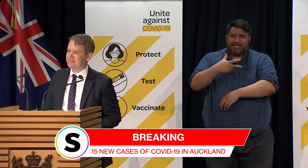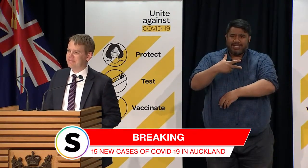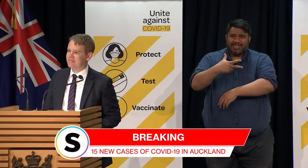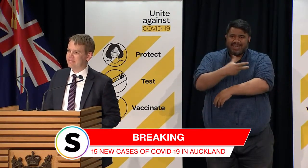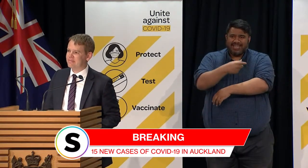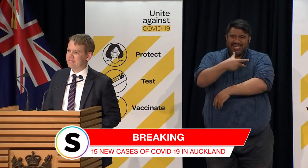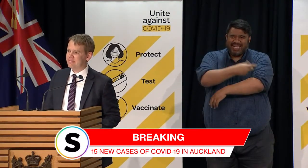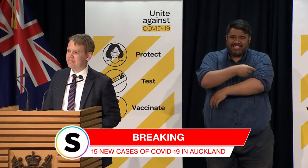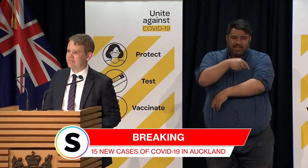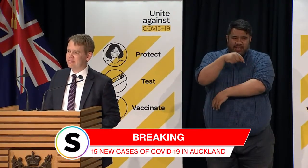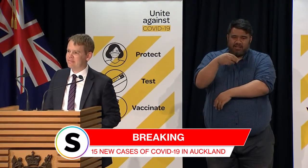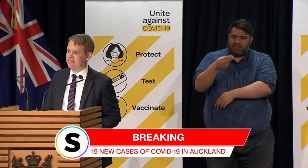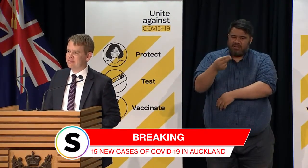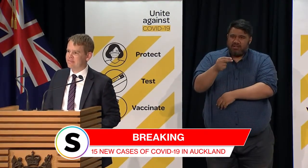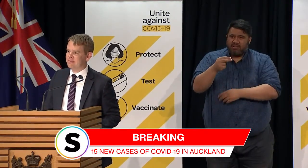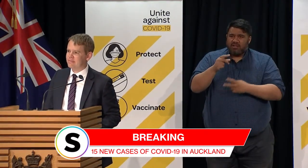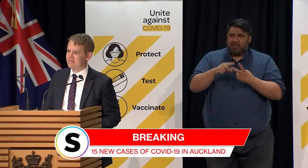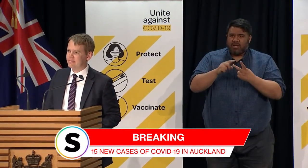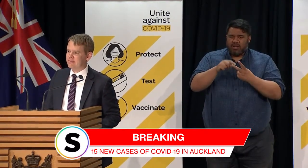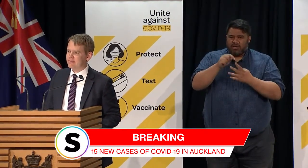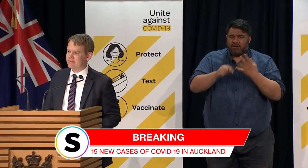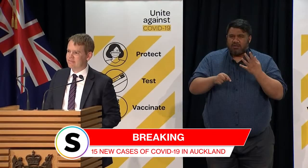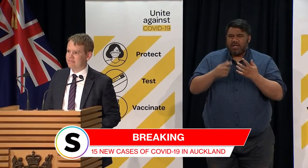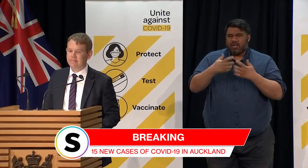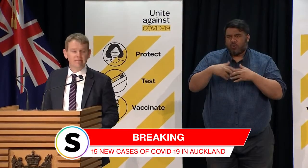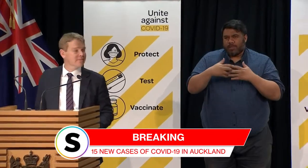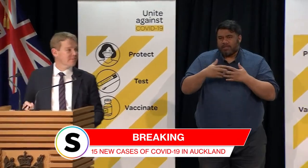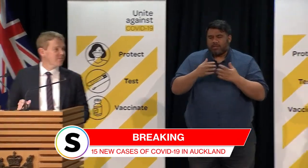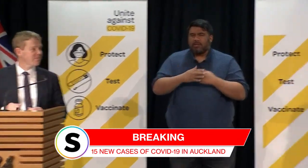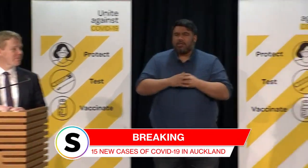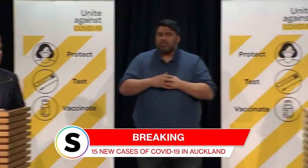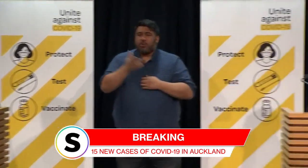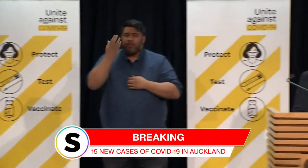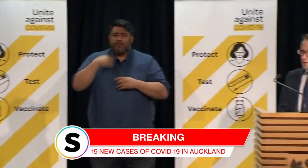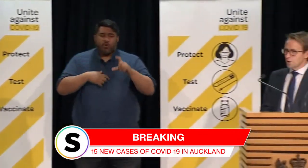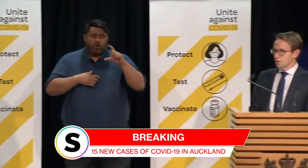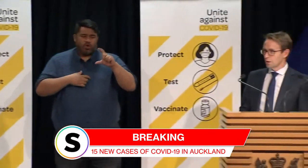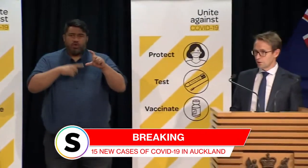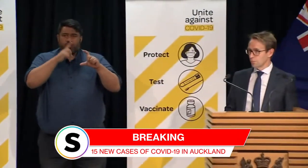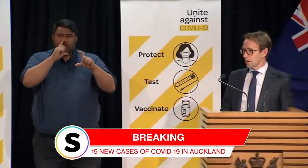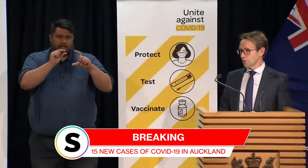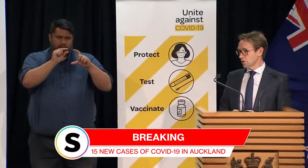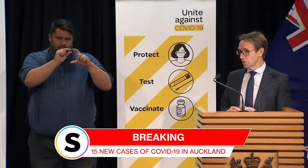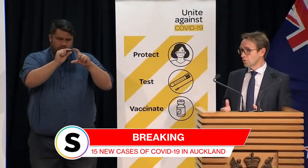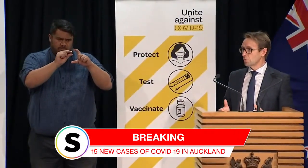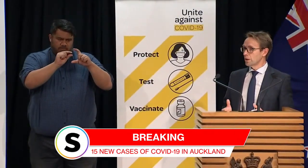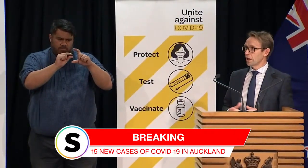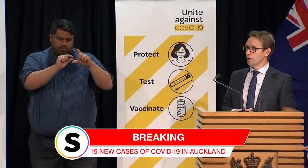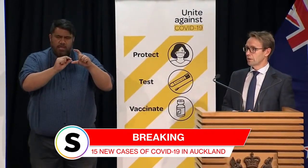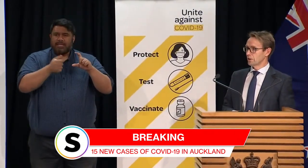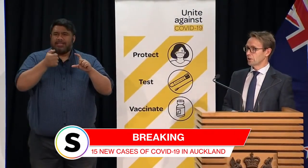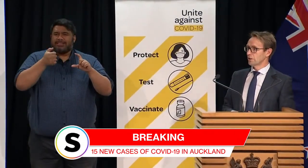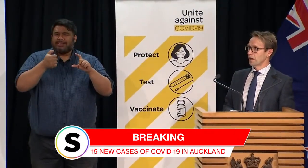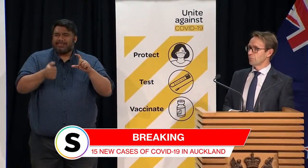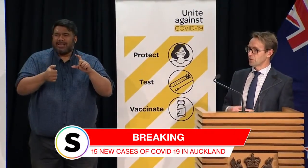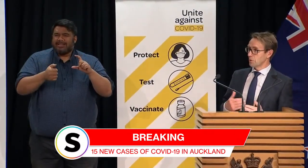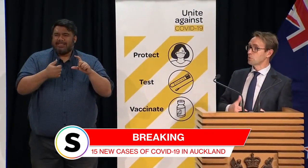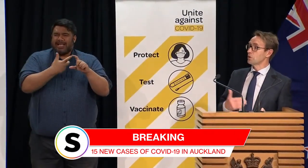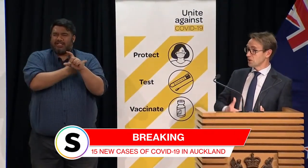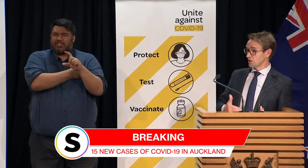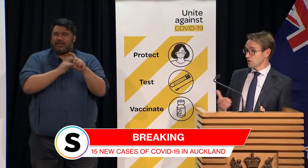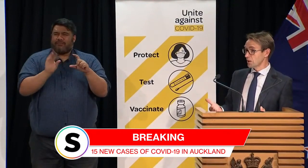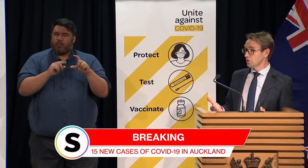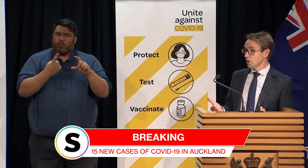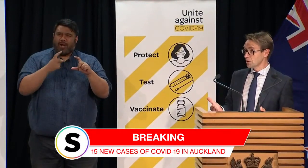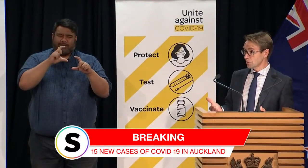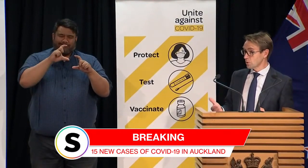and only being able to get 5 doses per vial instead of 6? Actually, at the moment, still we are getting somewhere